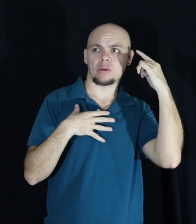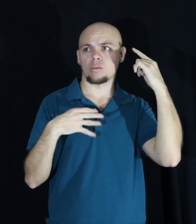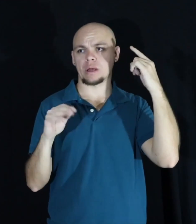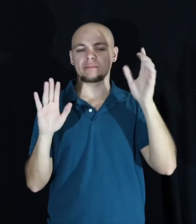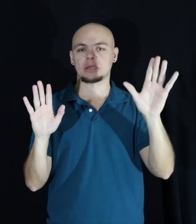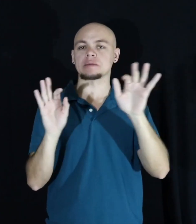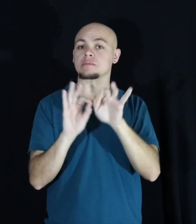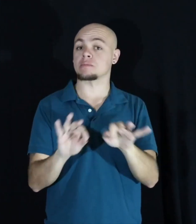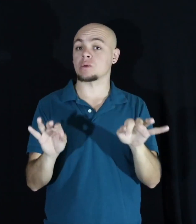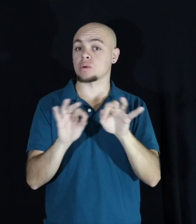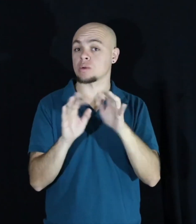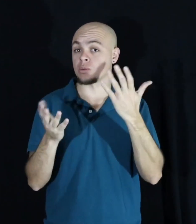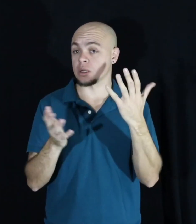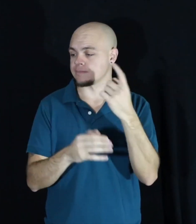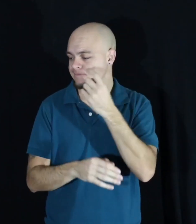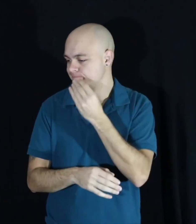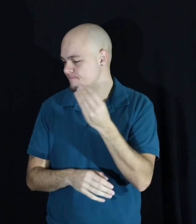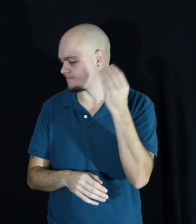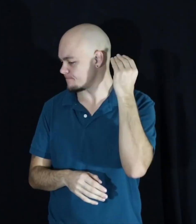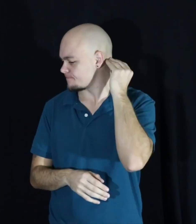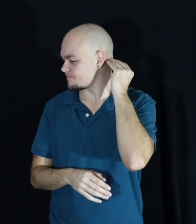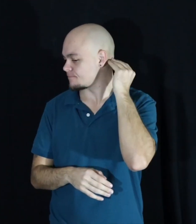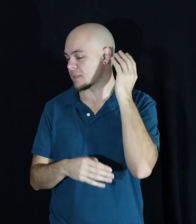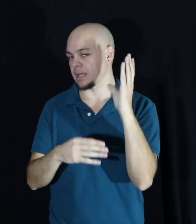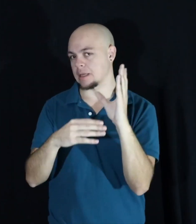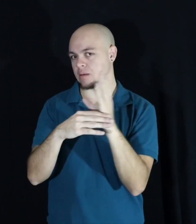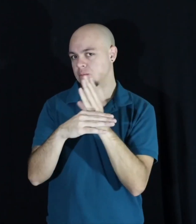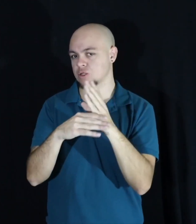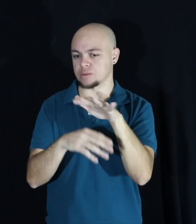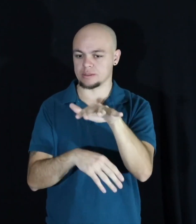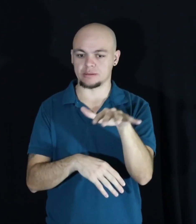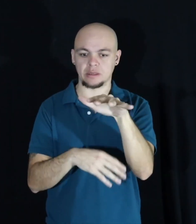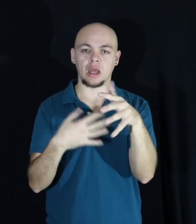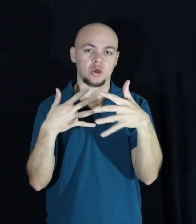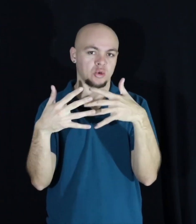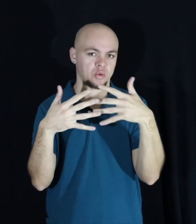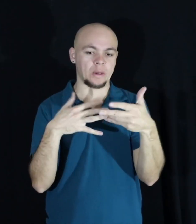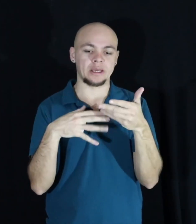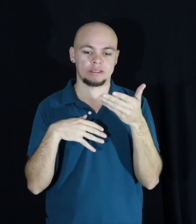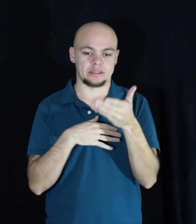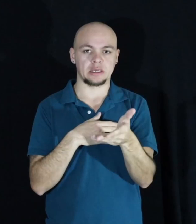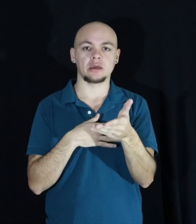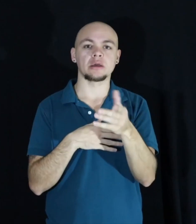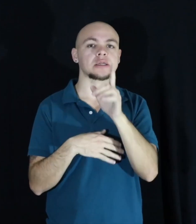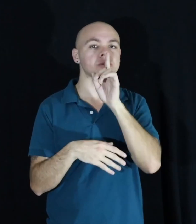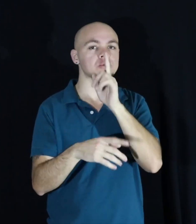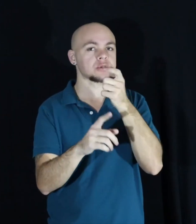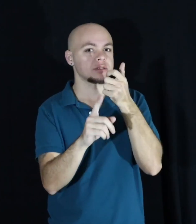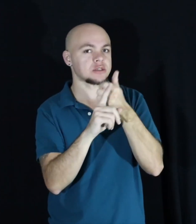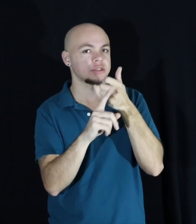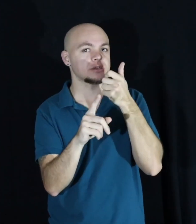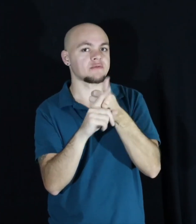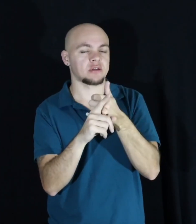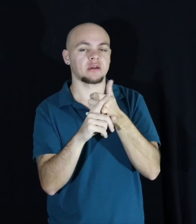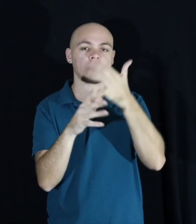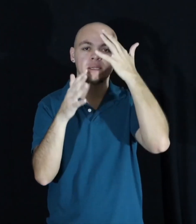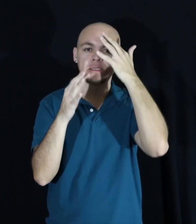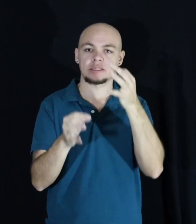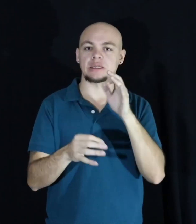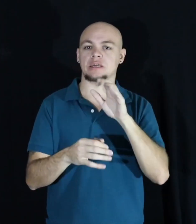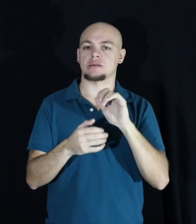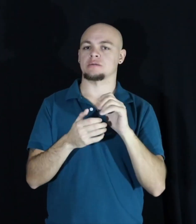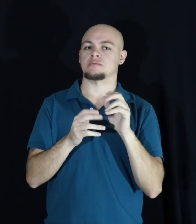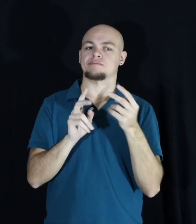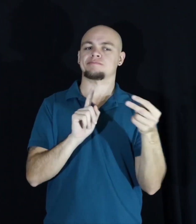is keeping in mind that there can be a space in between. Gray exists. You have to be true to yourself, decide how you want to